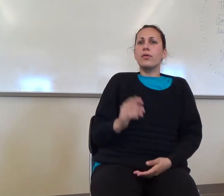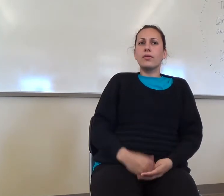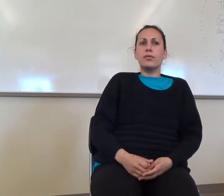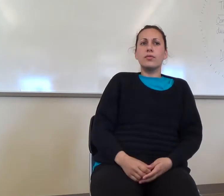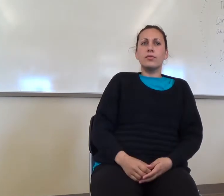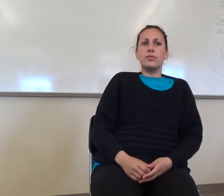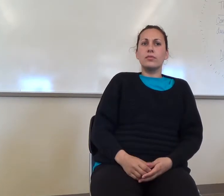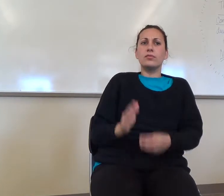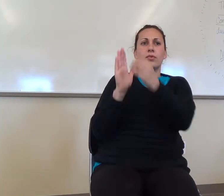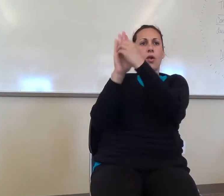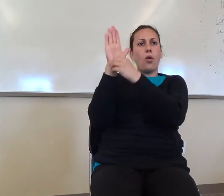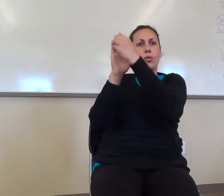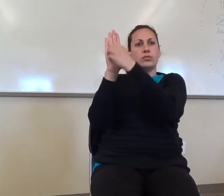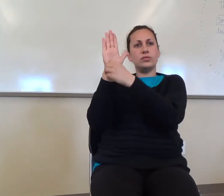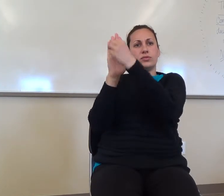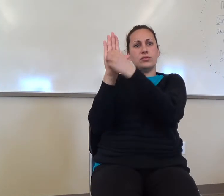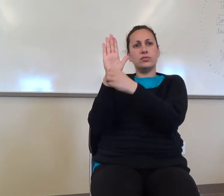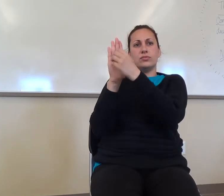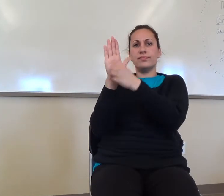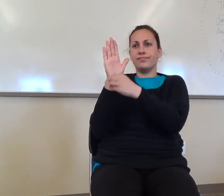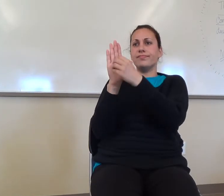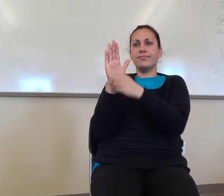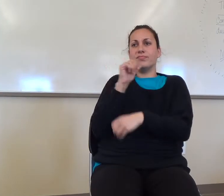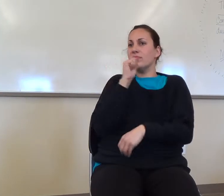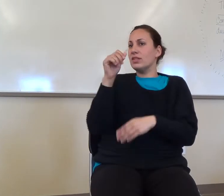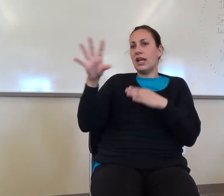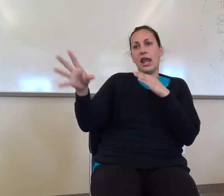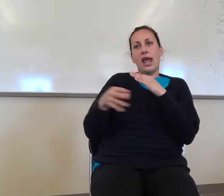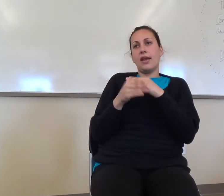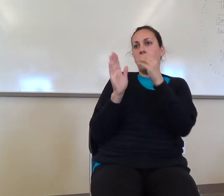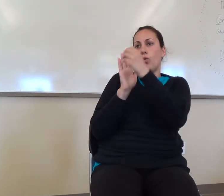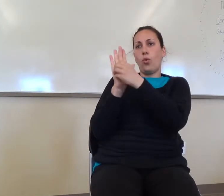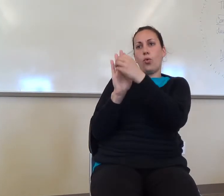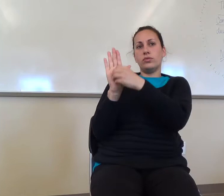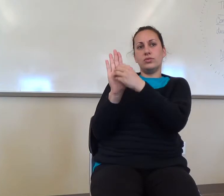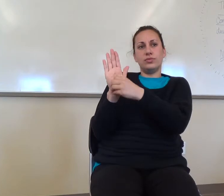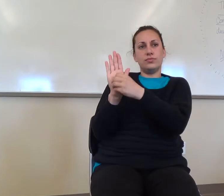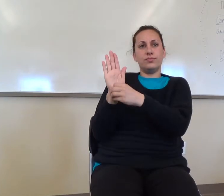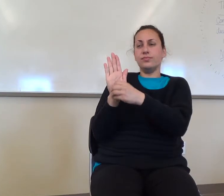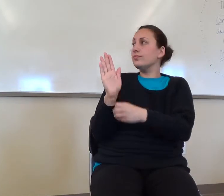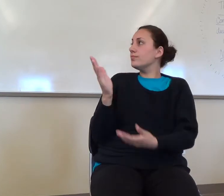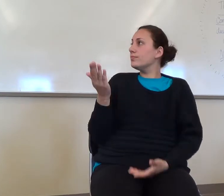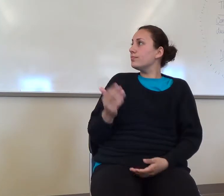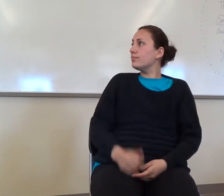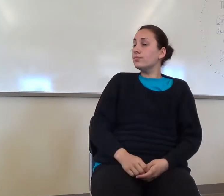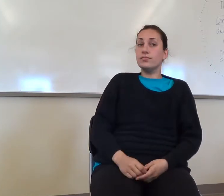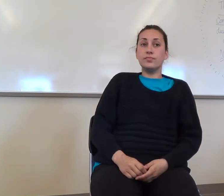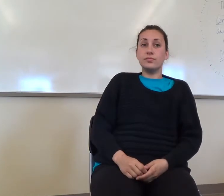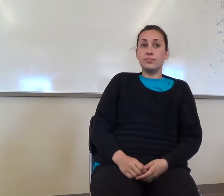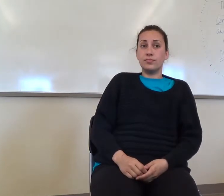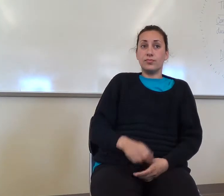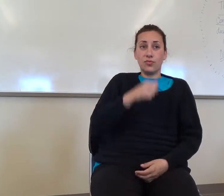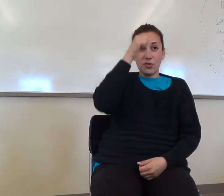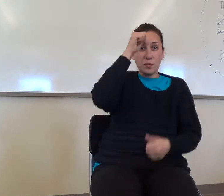You didn't do this. I know. Okay? In other words, one of the reasons, remember I mentioned this